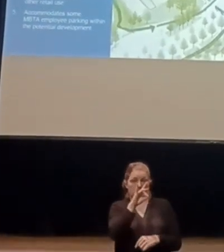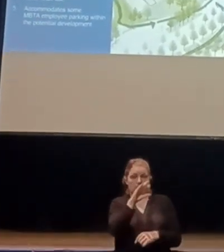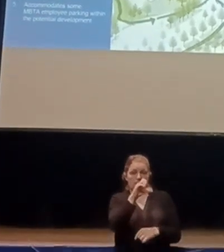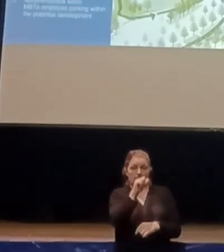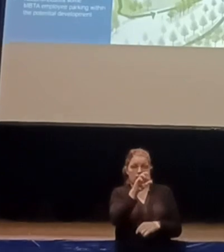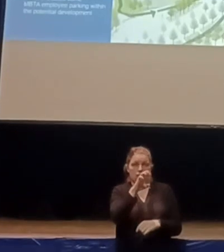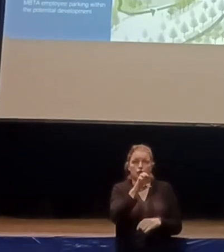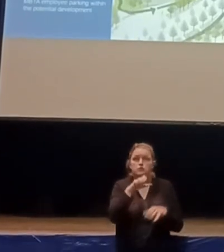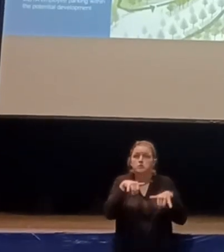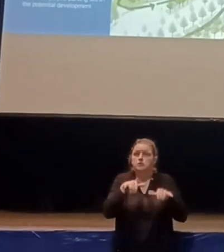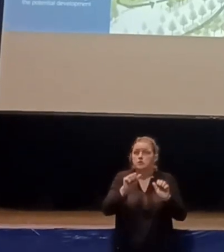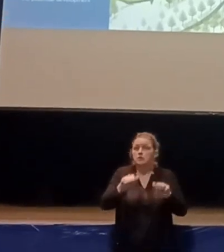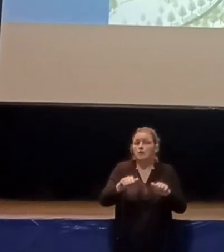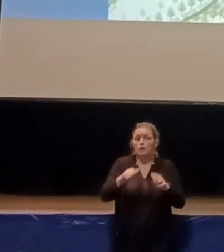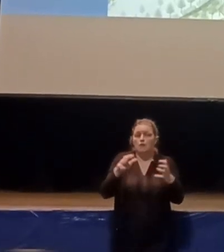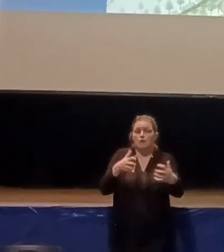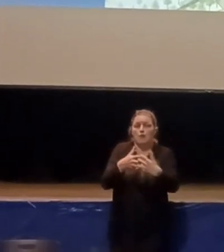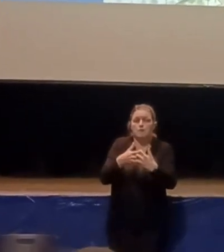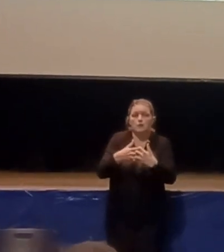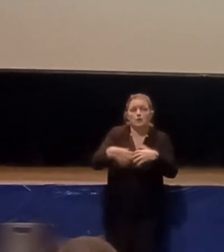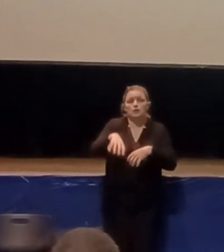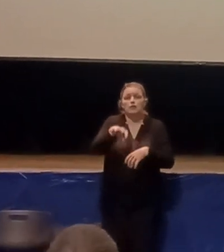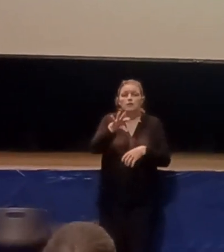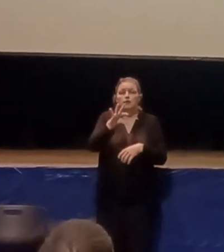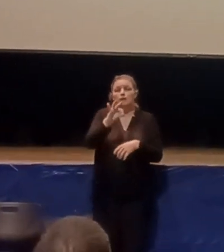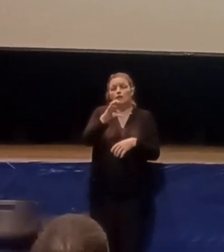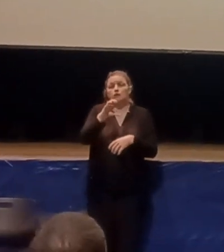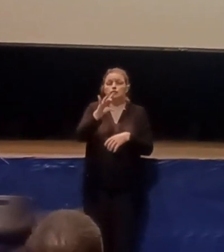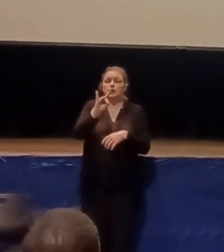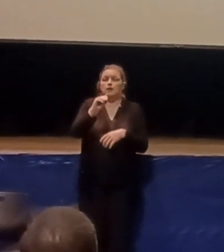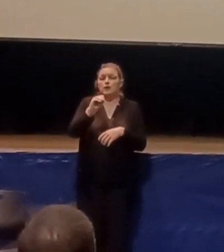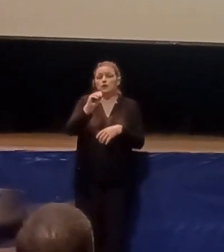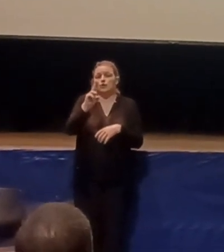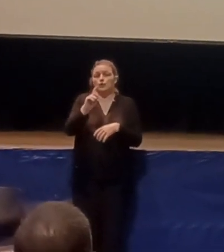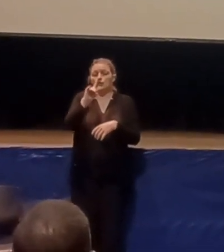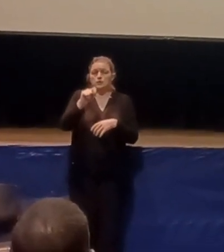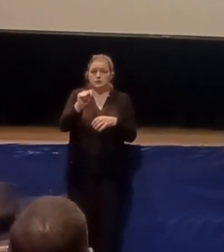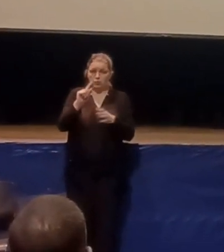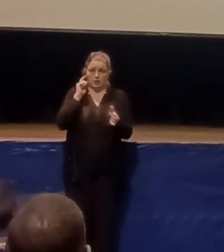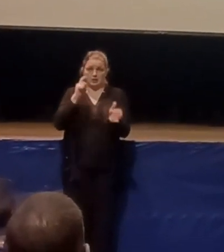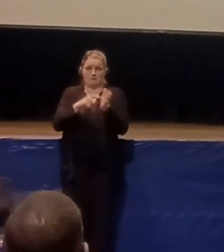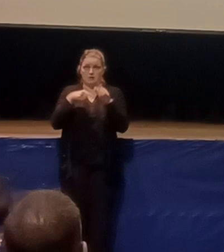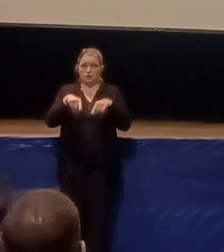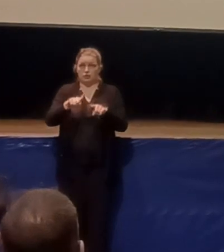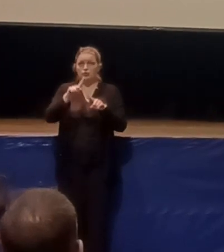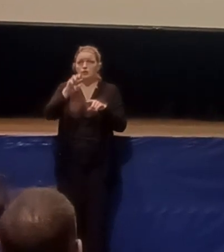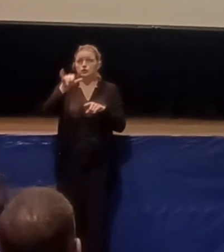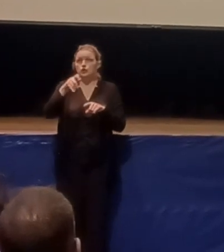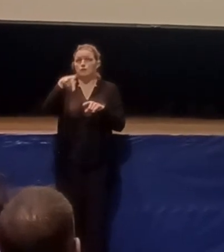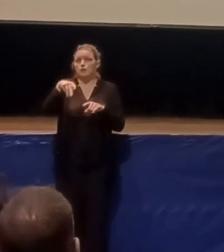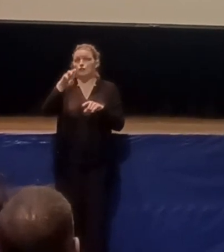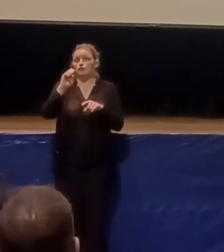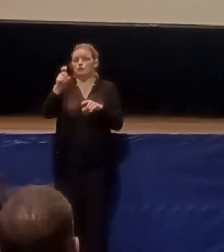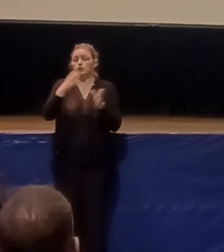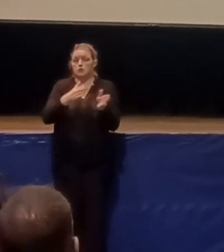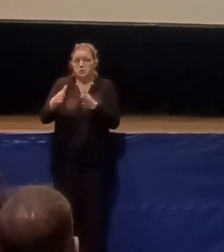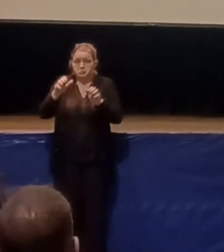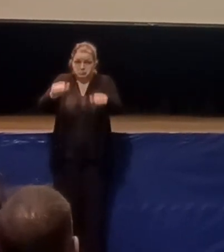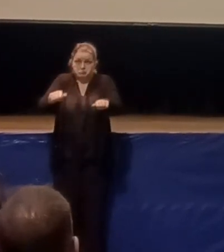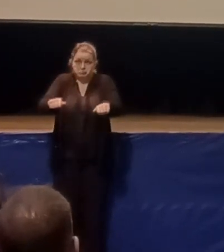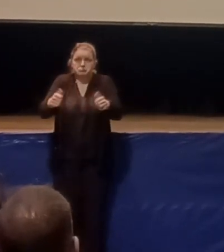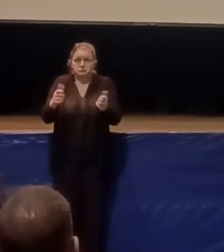able to accommodate the 980 units that were identified in the JP Rocks plan through the site. So we certainly have that capacity,